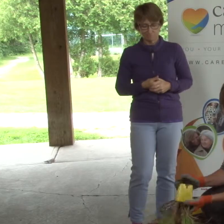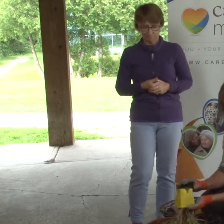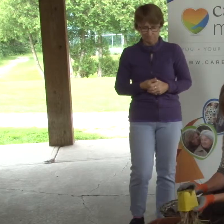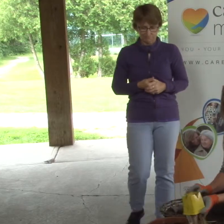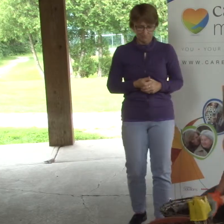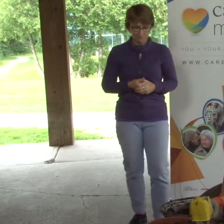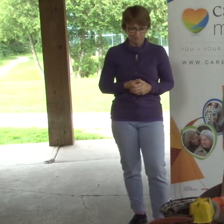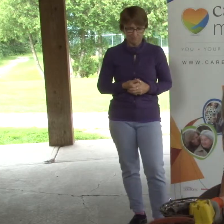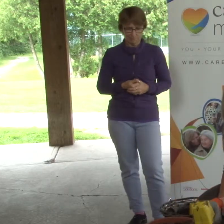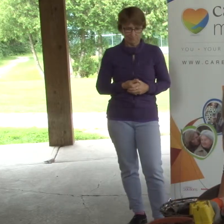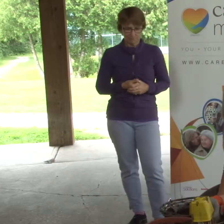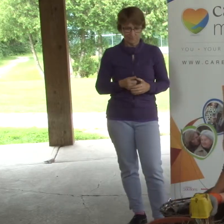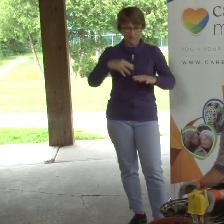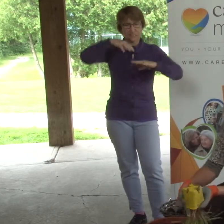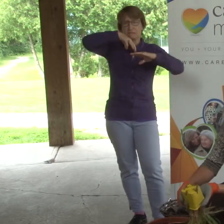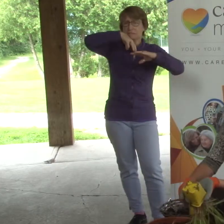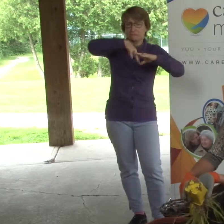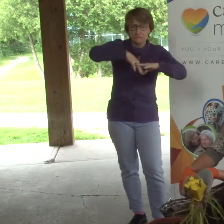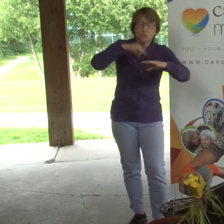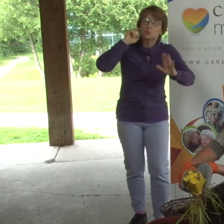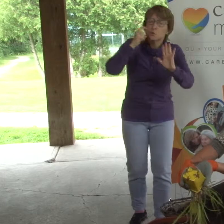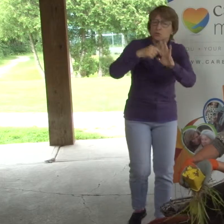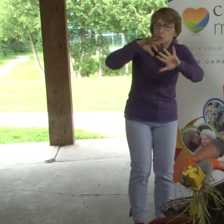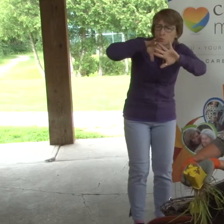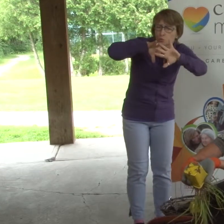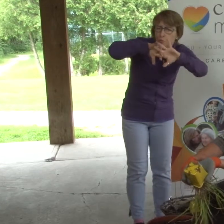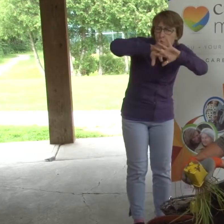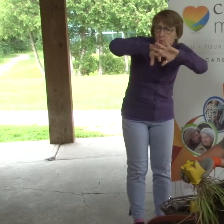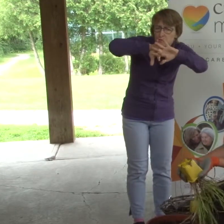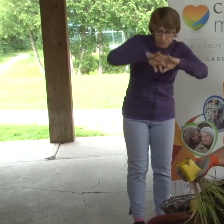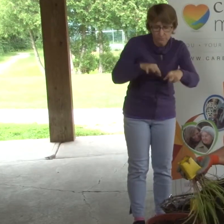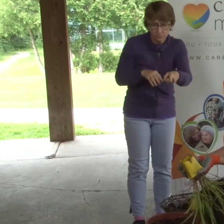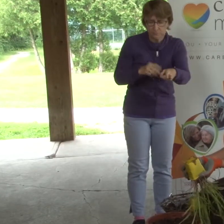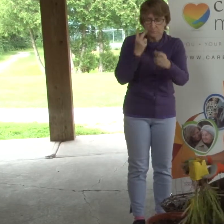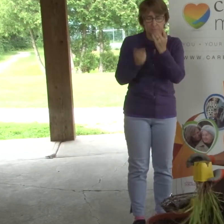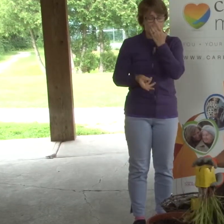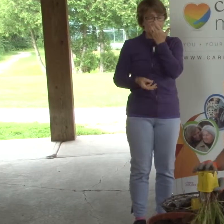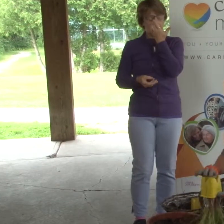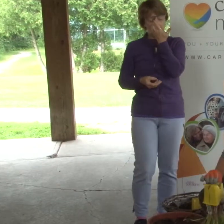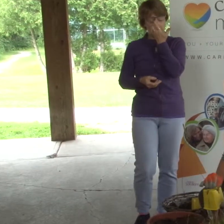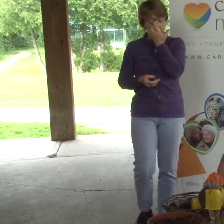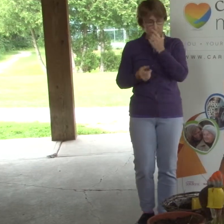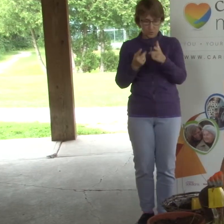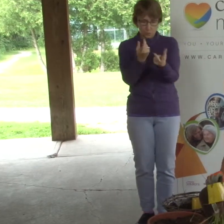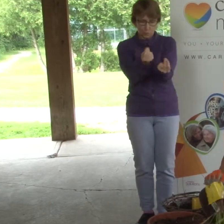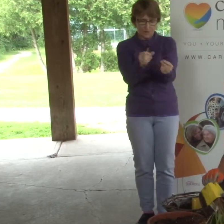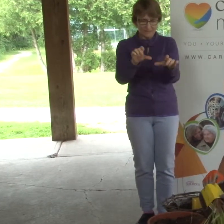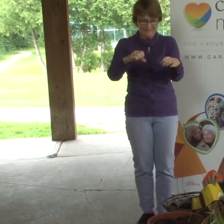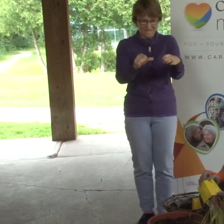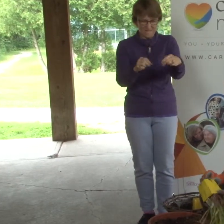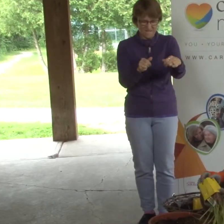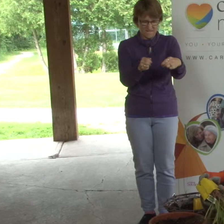So this lemongrass is well rooted. You'll notice here, you can see all the roots growing out. So what we're going to